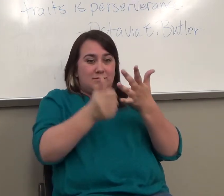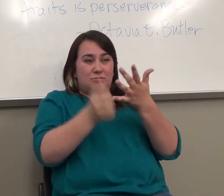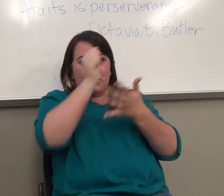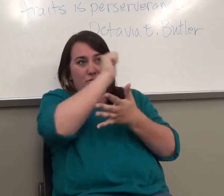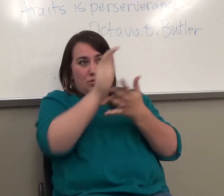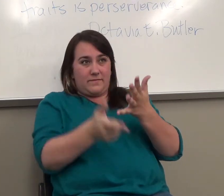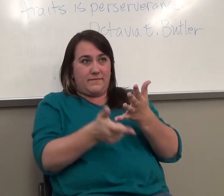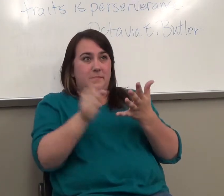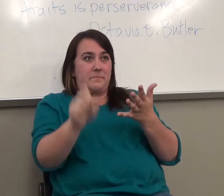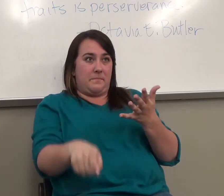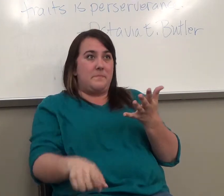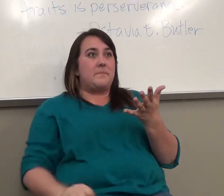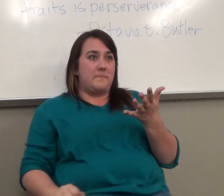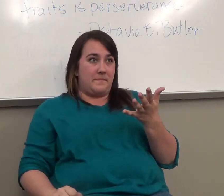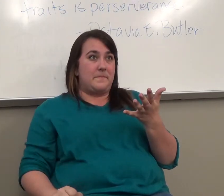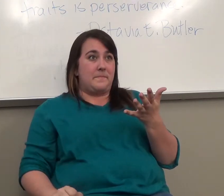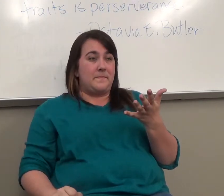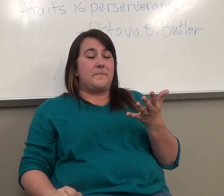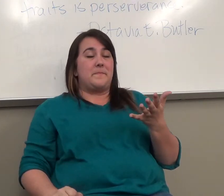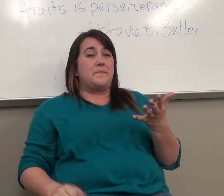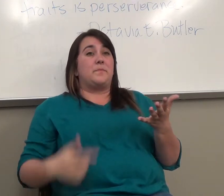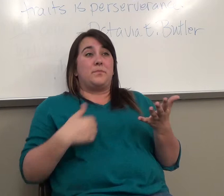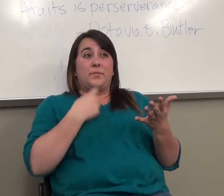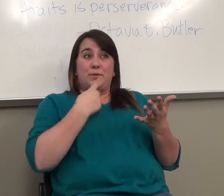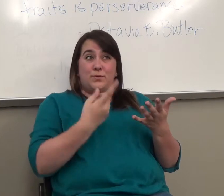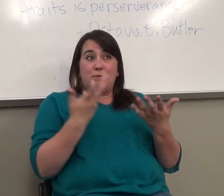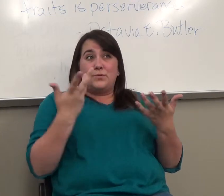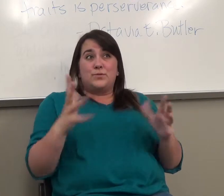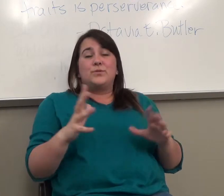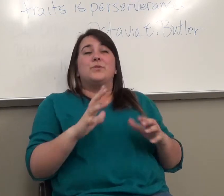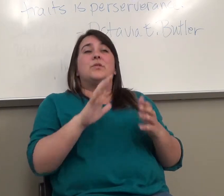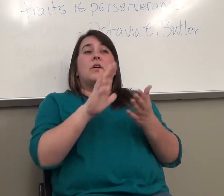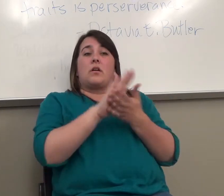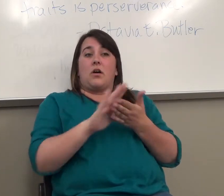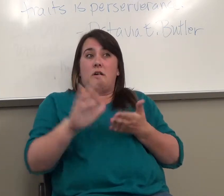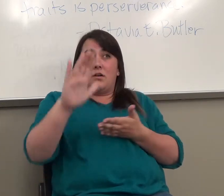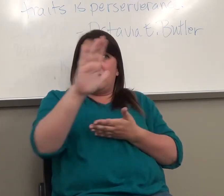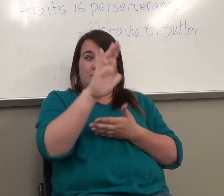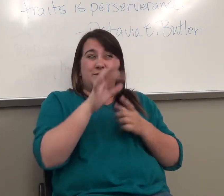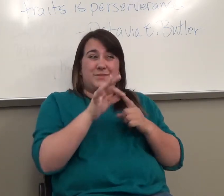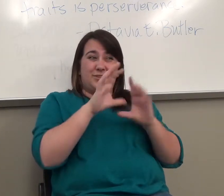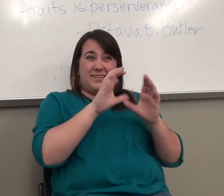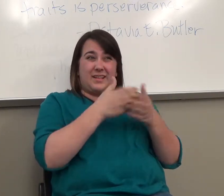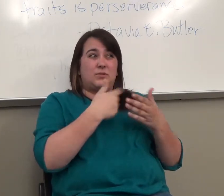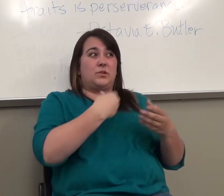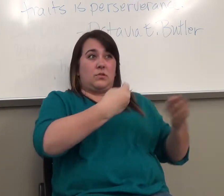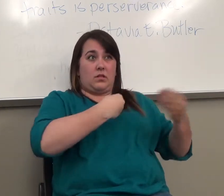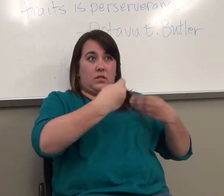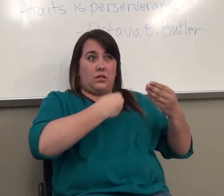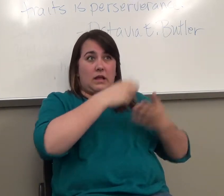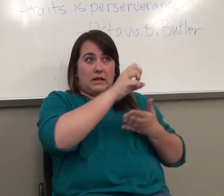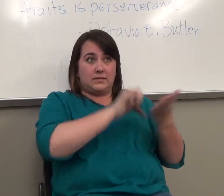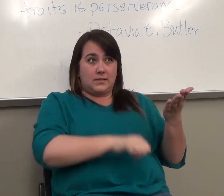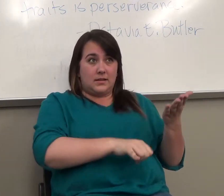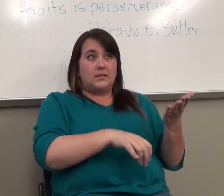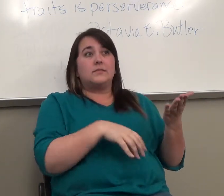categories. And as I said, in college, especially in a class where you're turning in a number of essays,